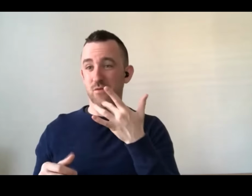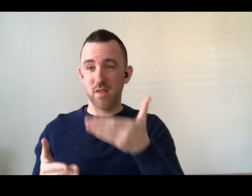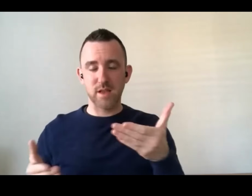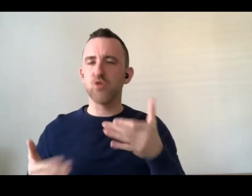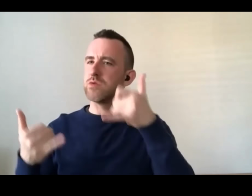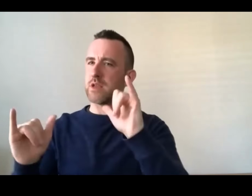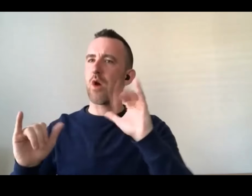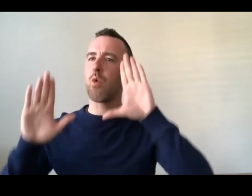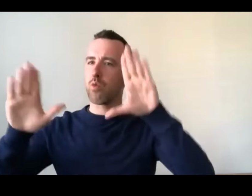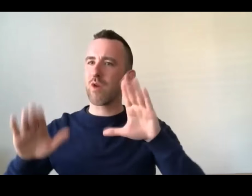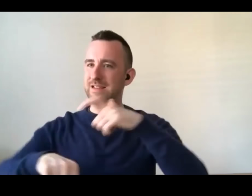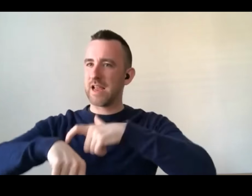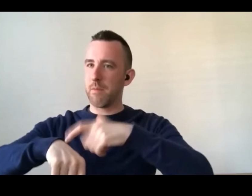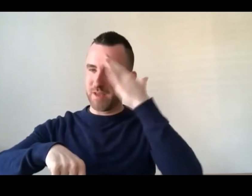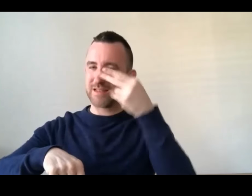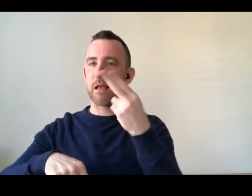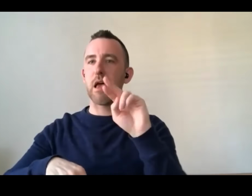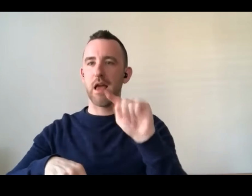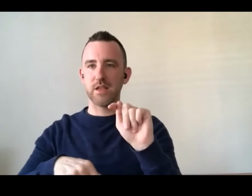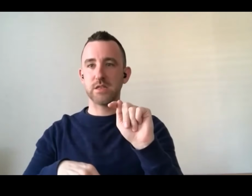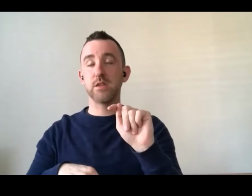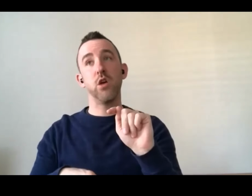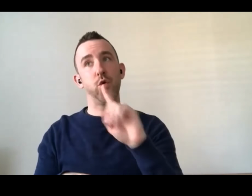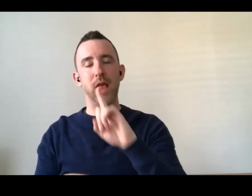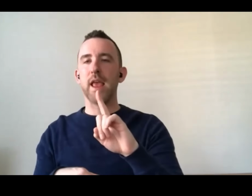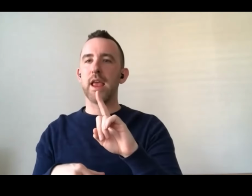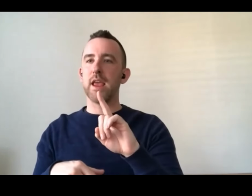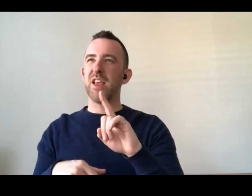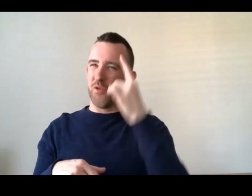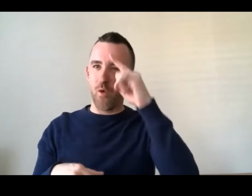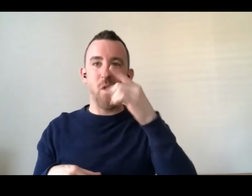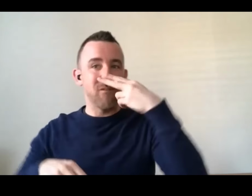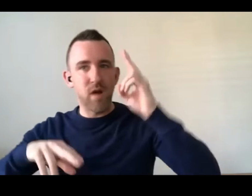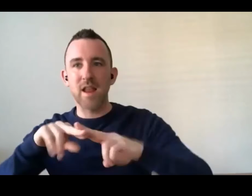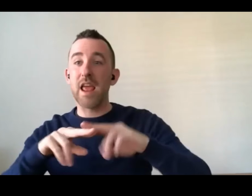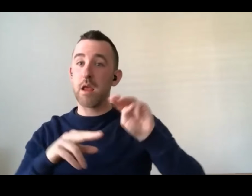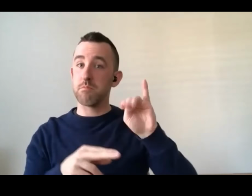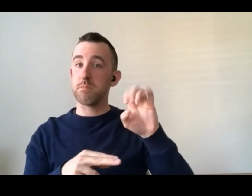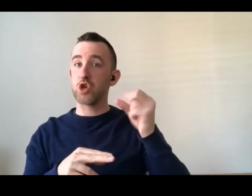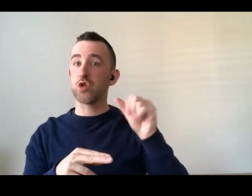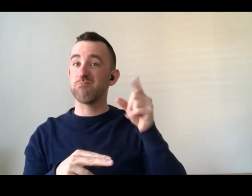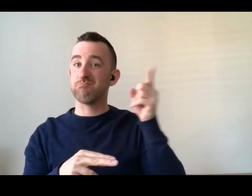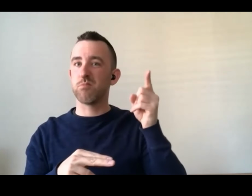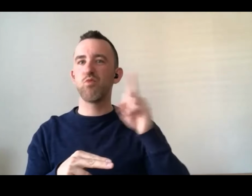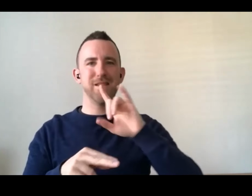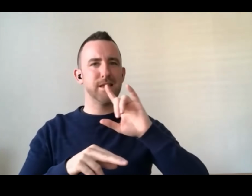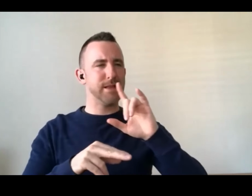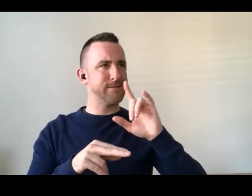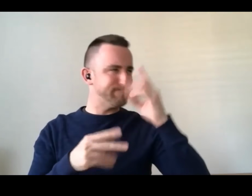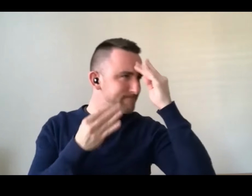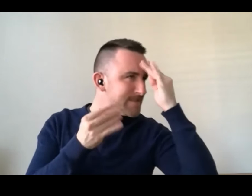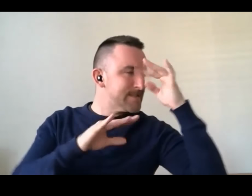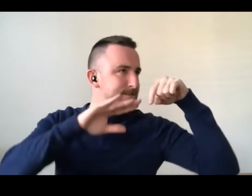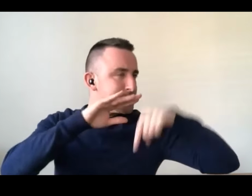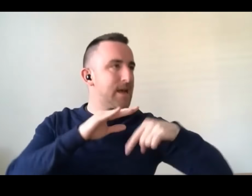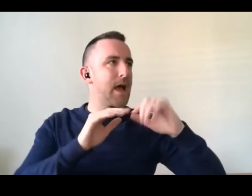have a great time, because these hunts are built for fun, and Misha really puts a lot of time and effort in carrying them.